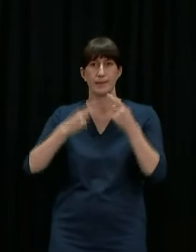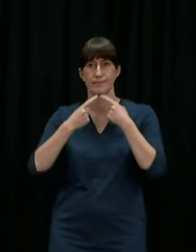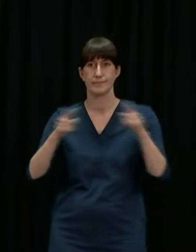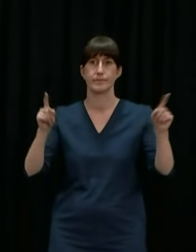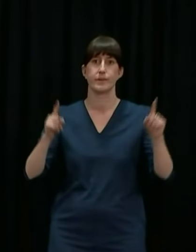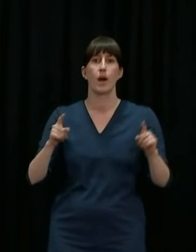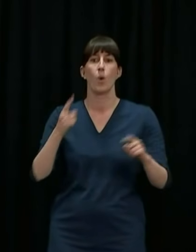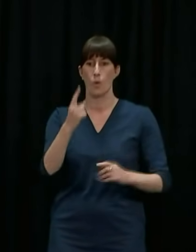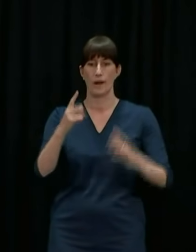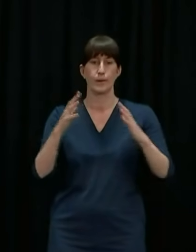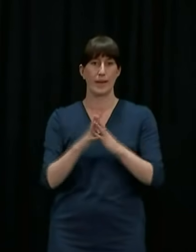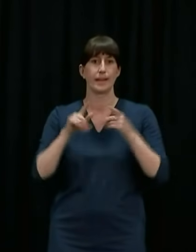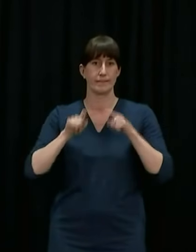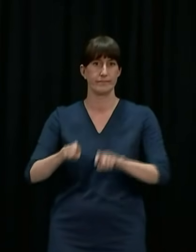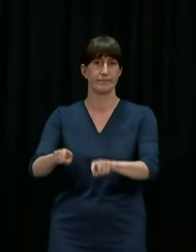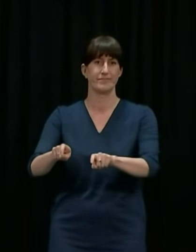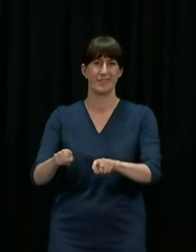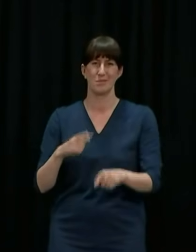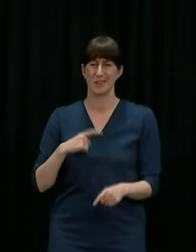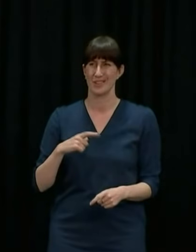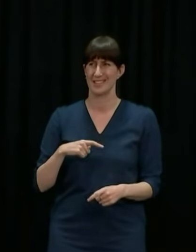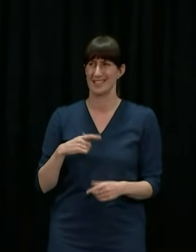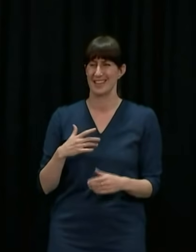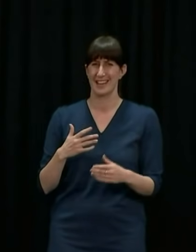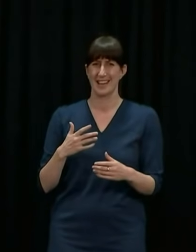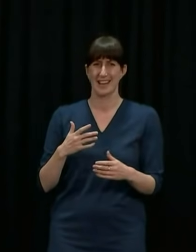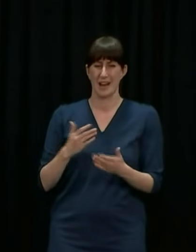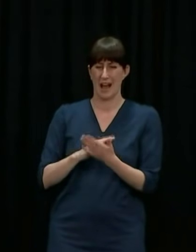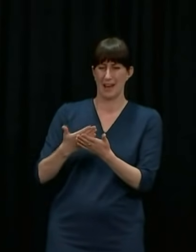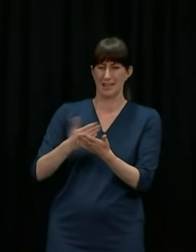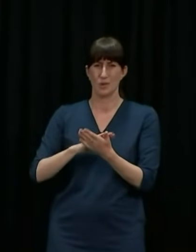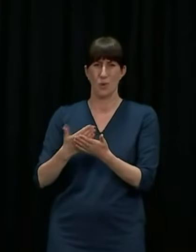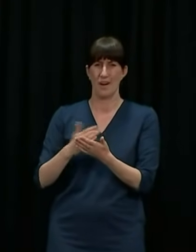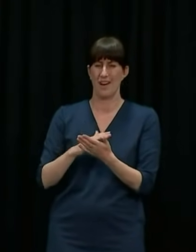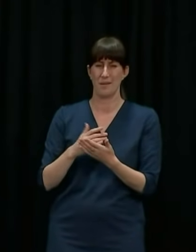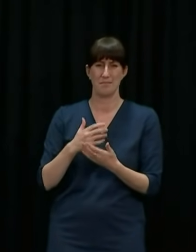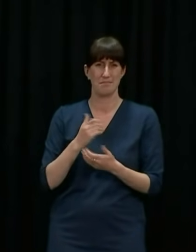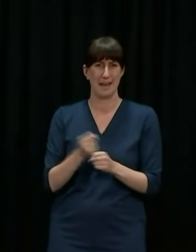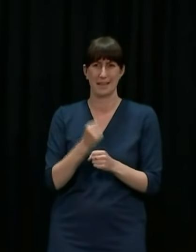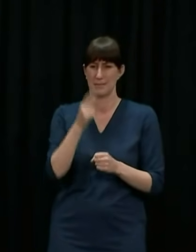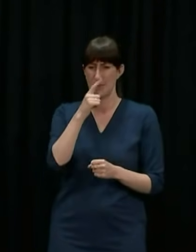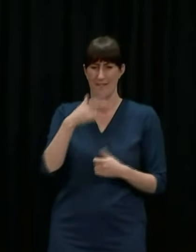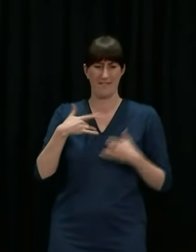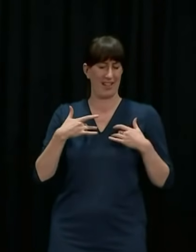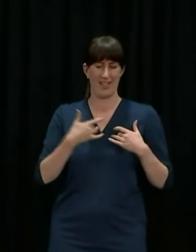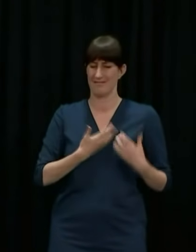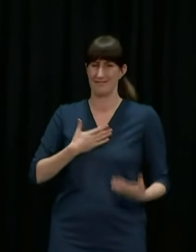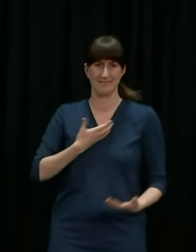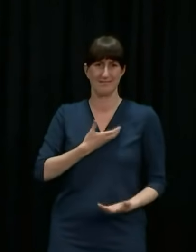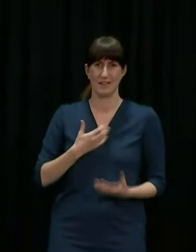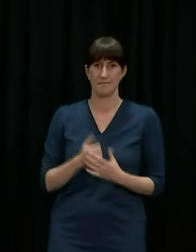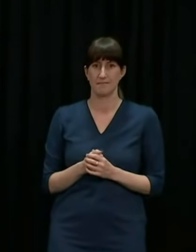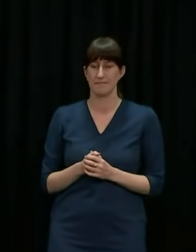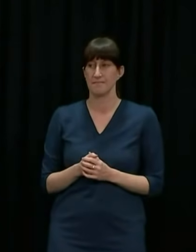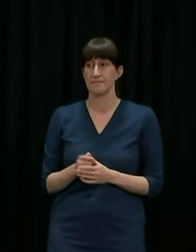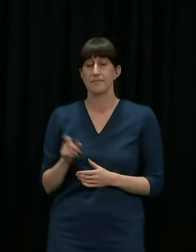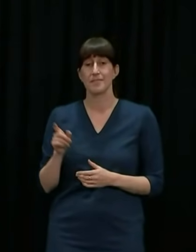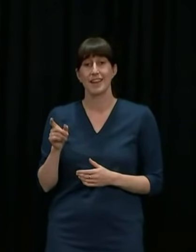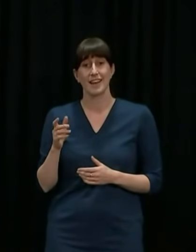maybe today, it is unsettling for people? Look, it's still possible that we could have gained more information in